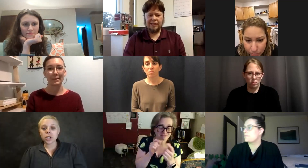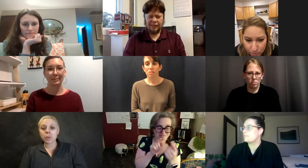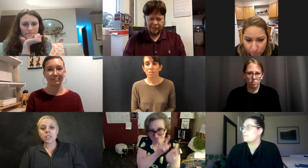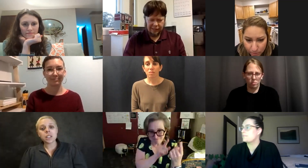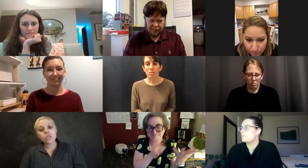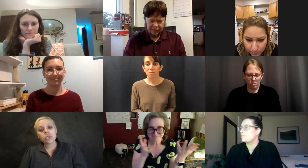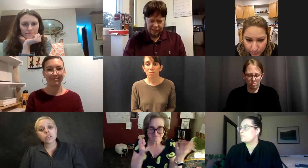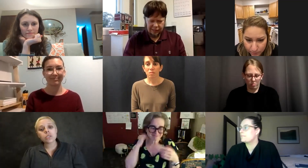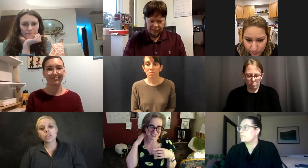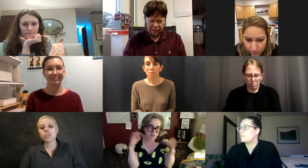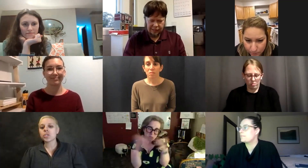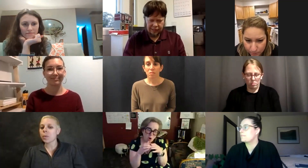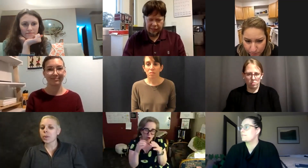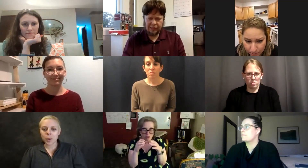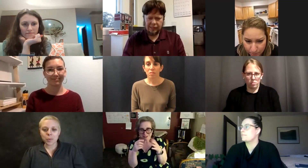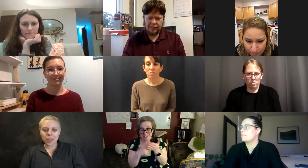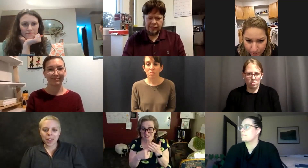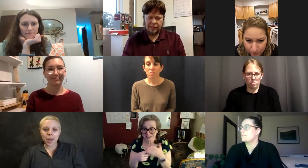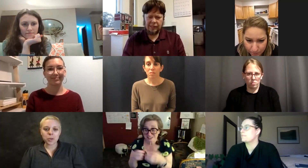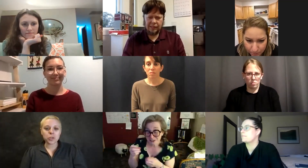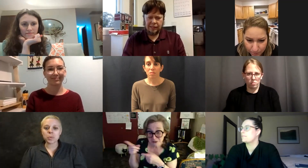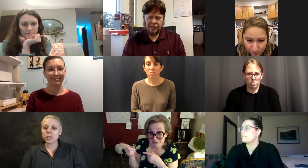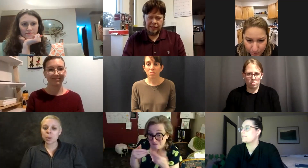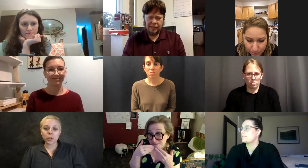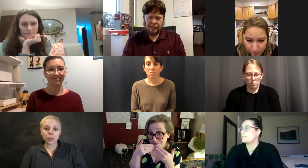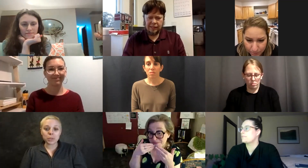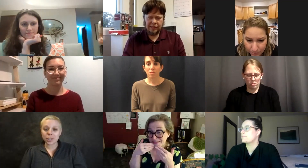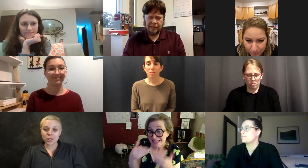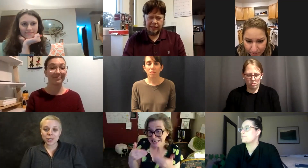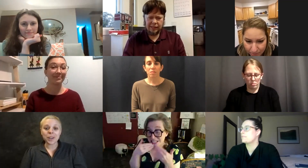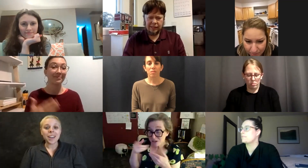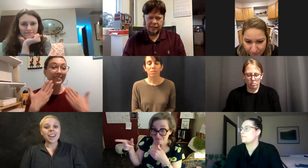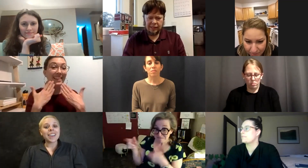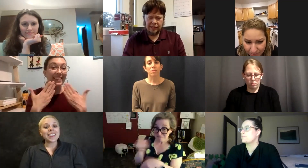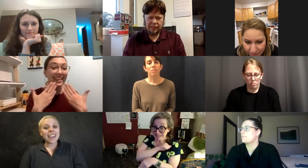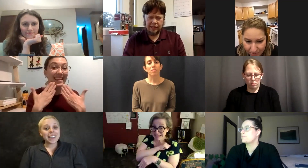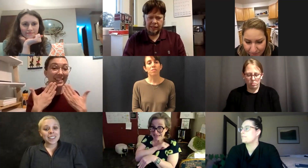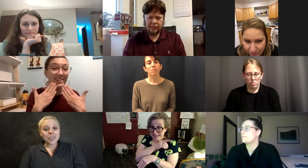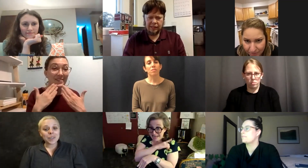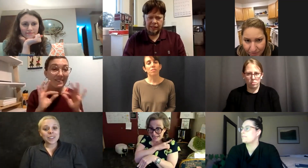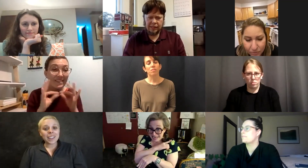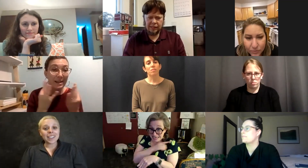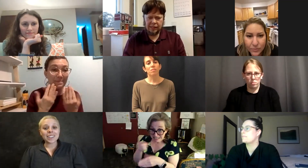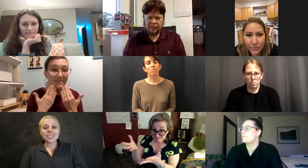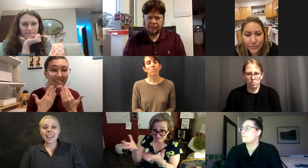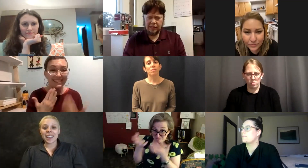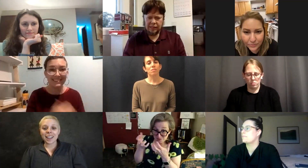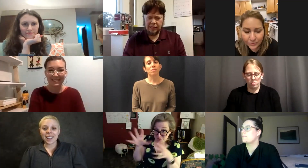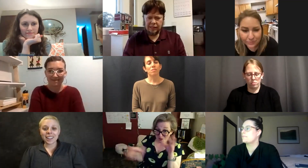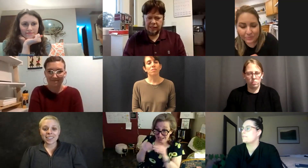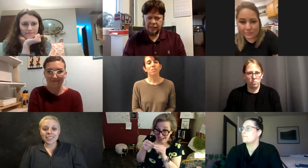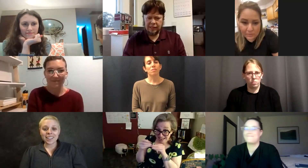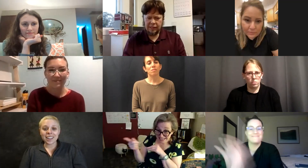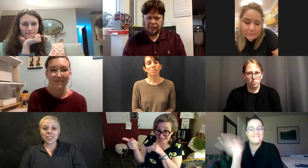opportunity to chat with teachers. You can chat one-on-one with them, and it'll just be a smaller group discussion. So thank you to